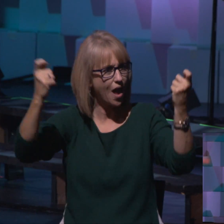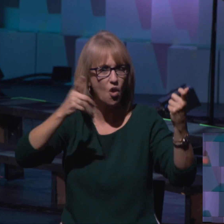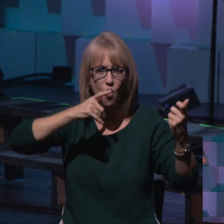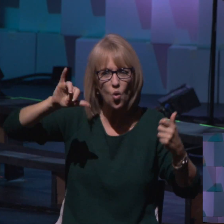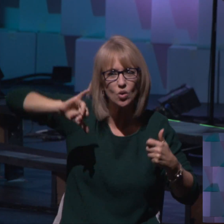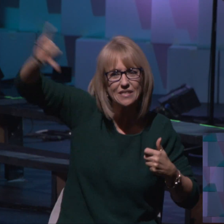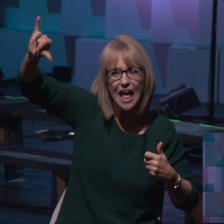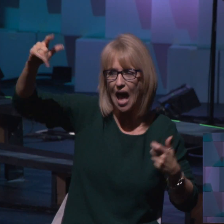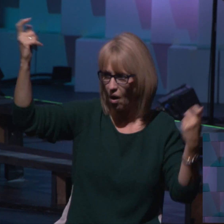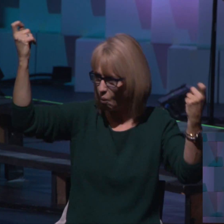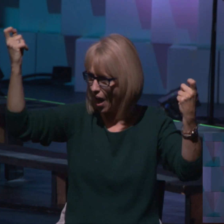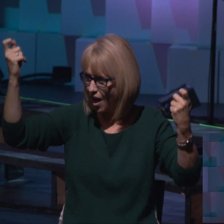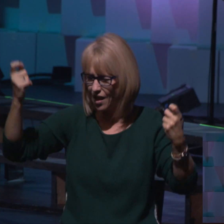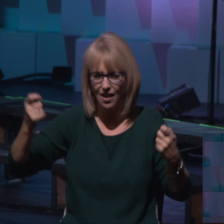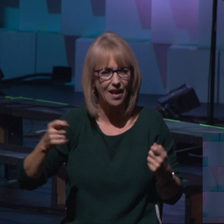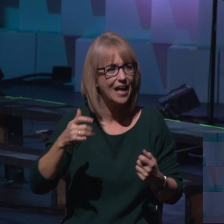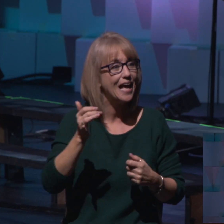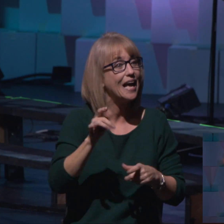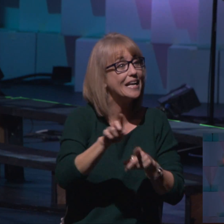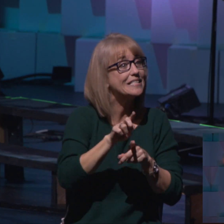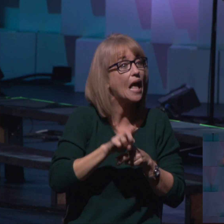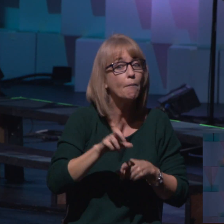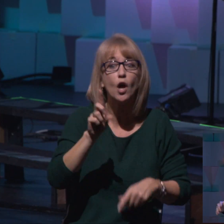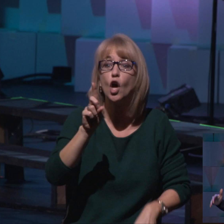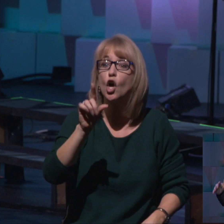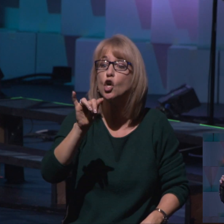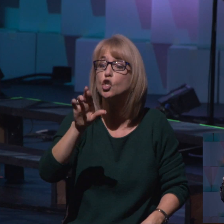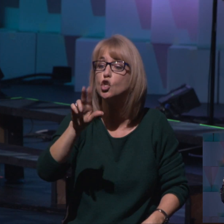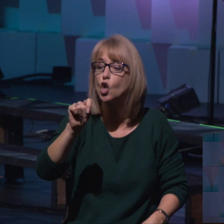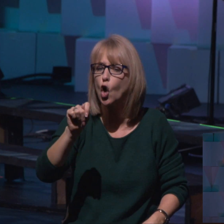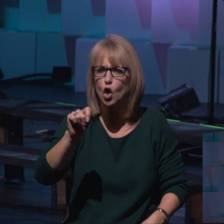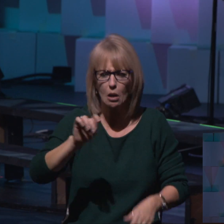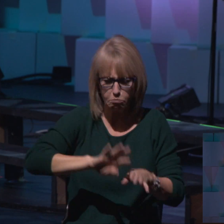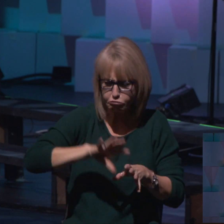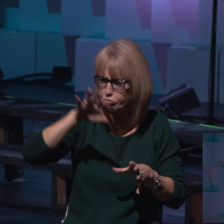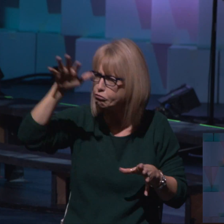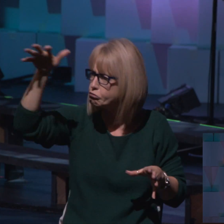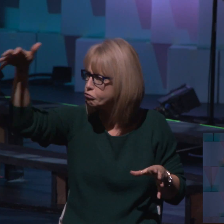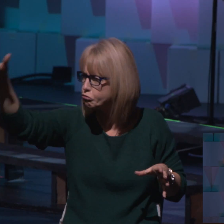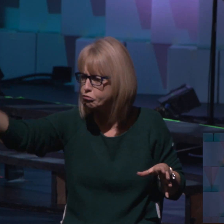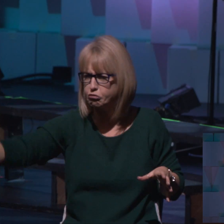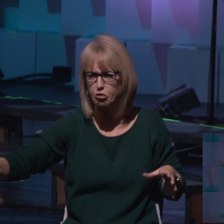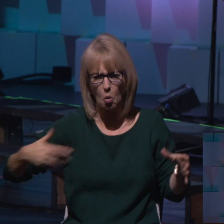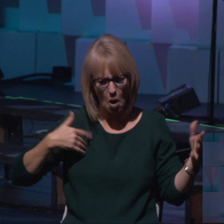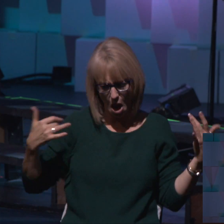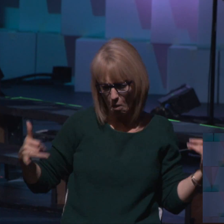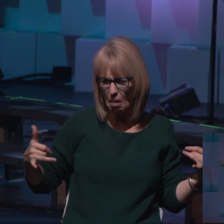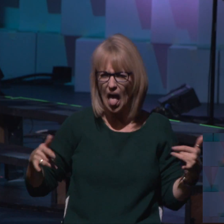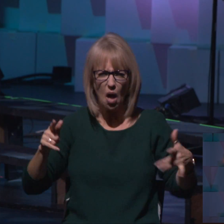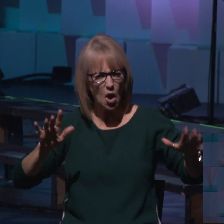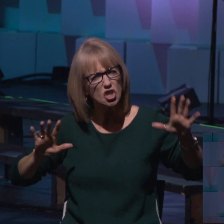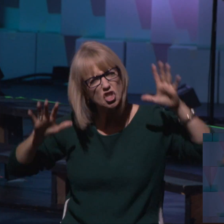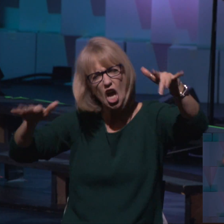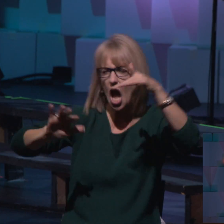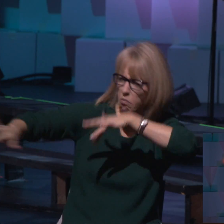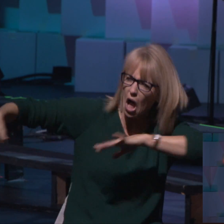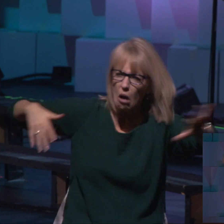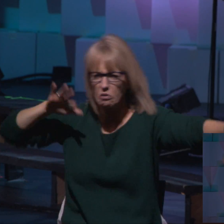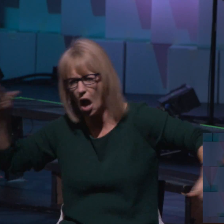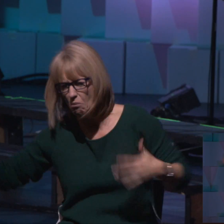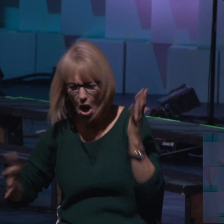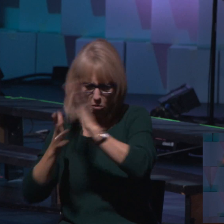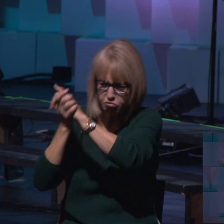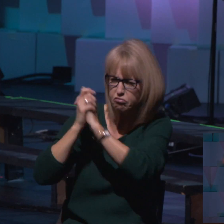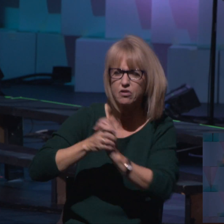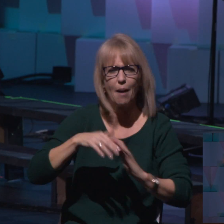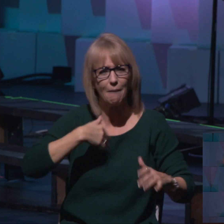pile of dirt. My cousin, they dug a basement for a new house, and so it was a huge pile of dirt, and it was the best place to do it. And there was a lot of pushing, shoving, jerking around. My dad